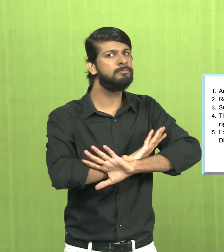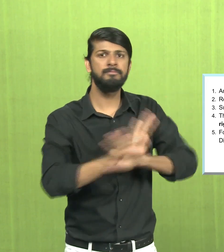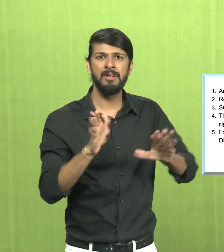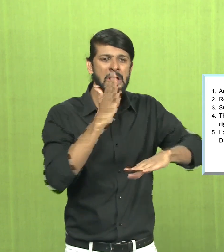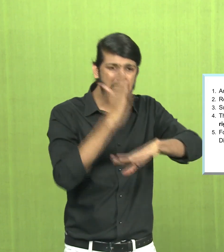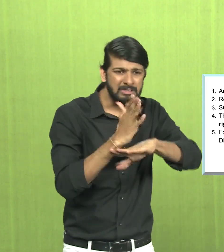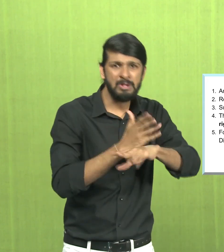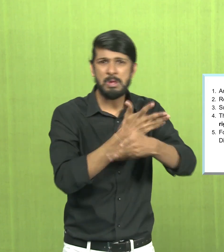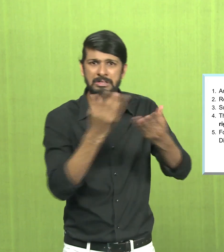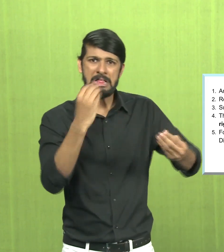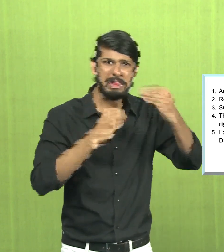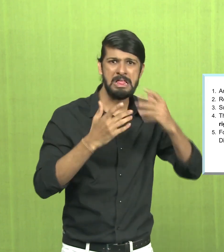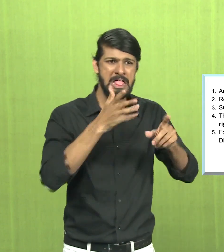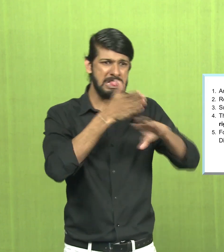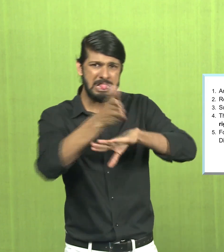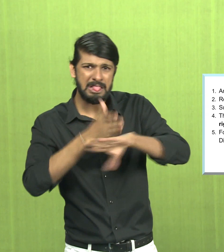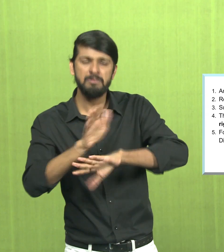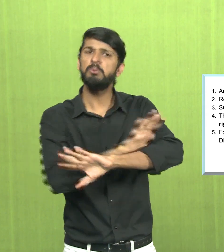they believe in non-violence, complete ahimsa.